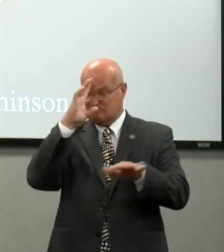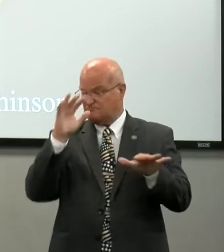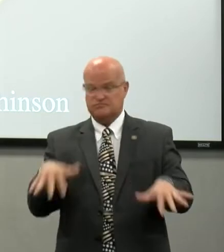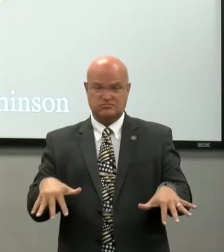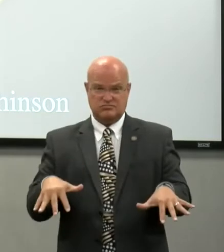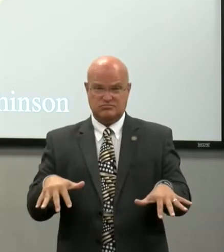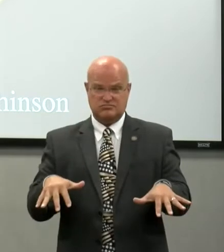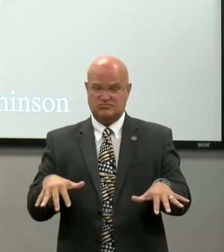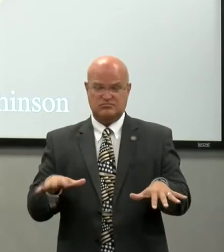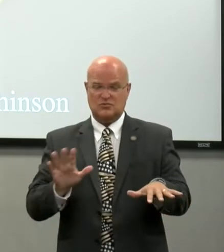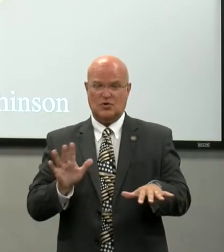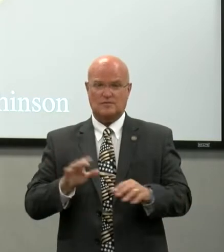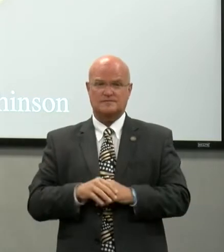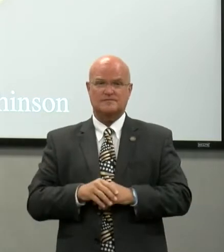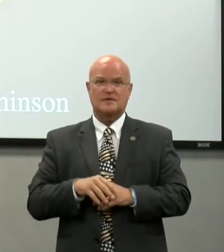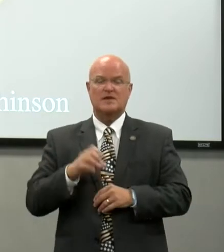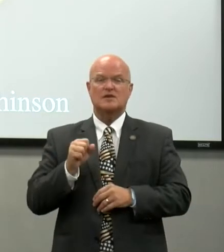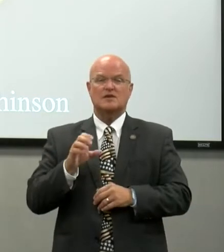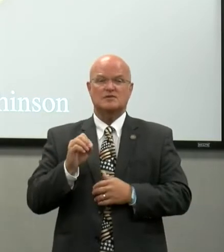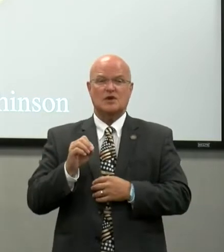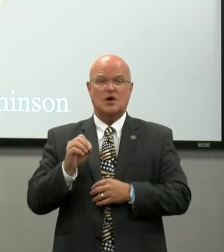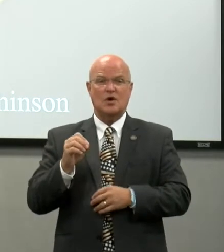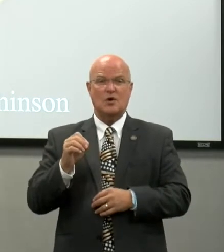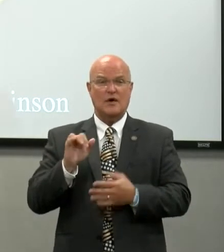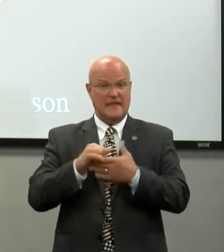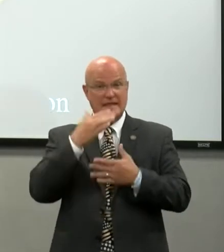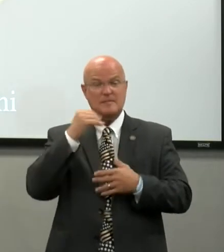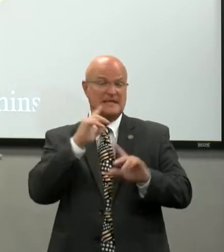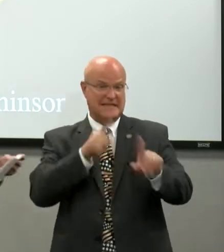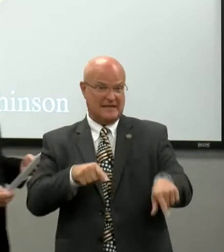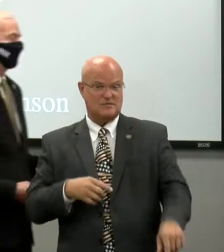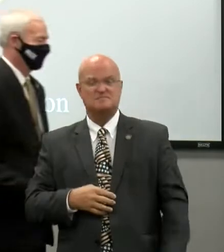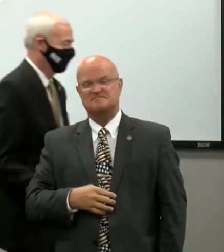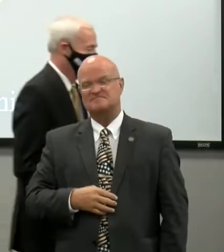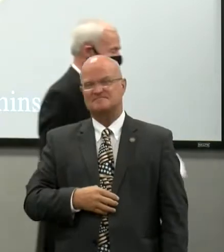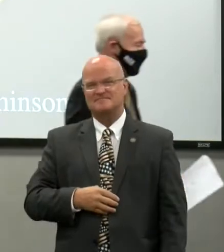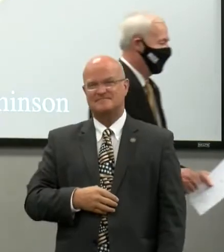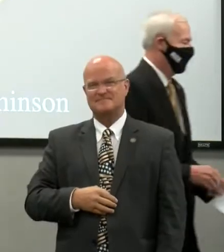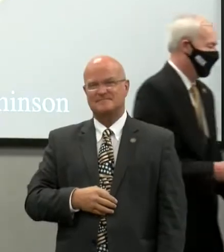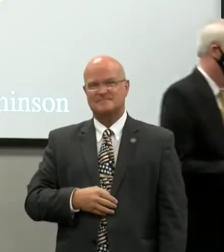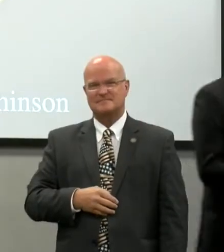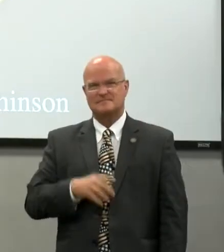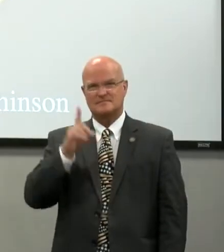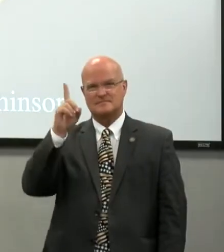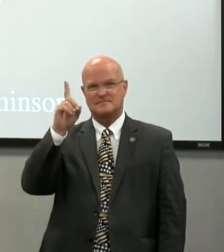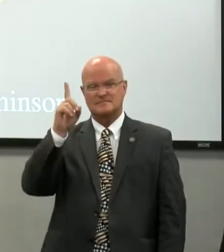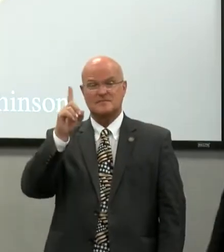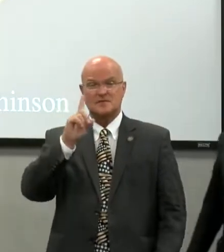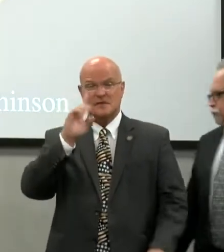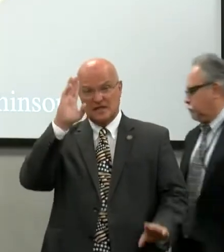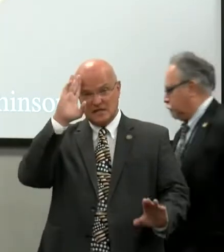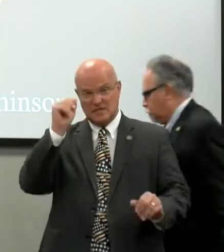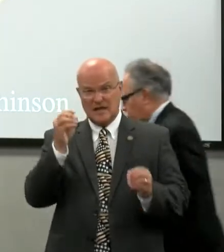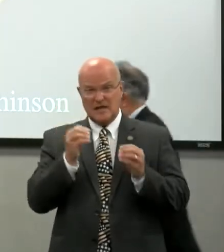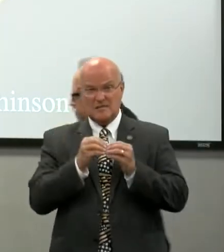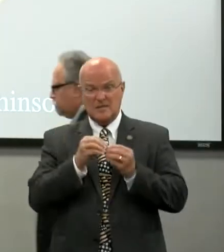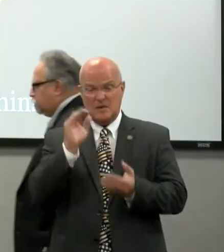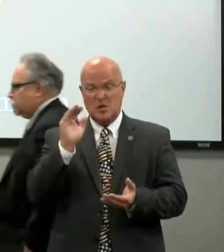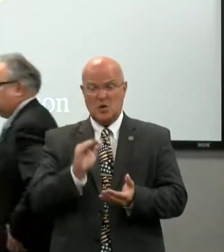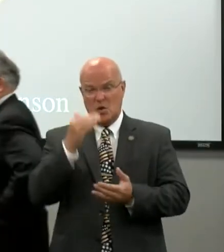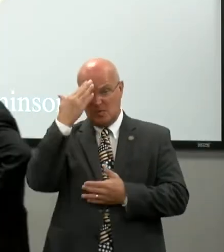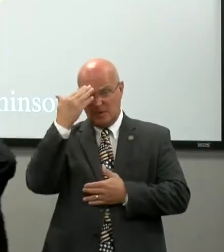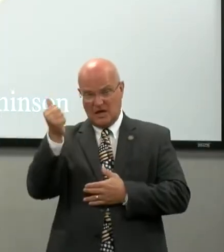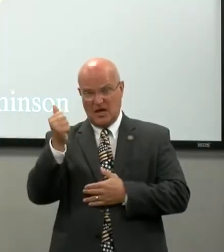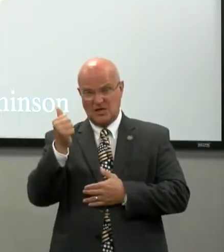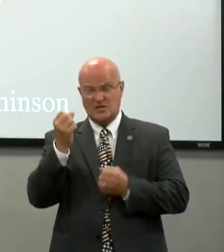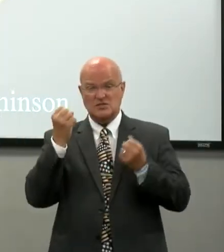and will not take us by surprise. So I think that is the best answer. Do you expect, Dr. Romero, that it might be a little bit lower just